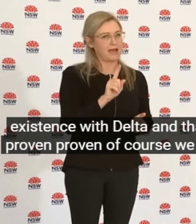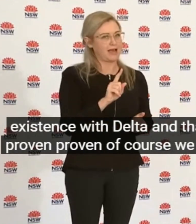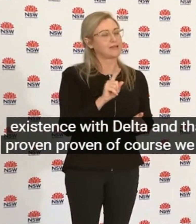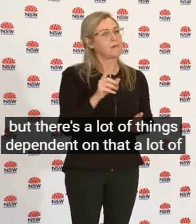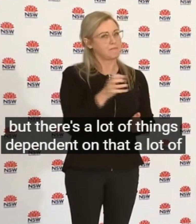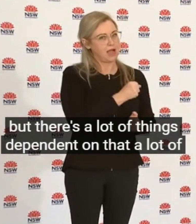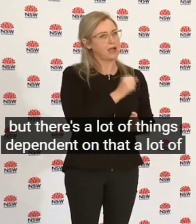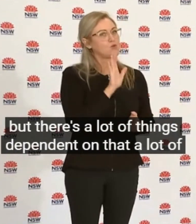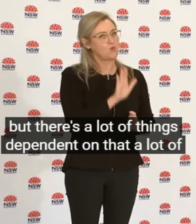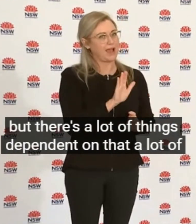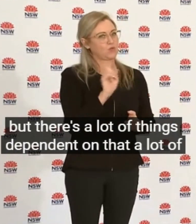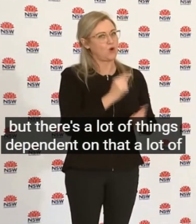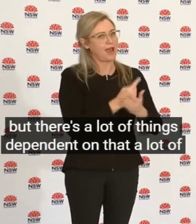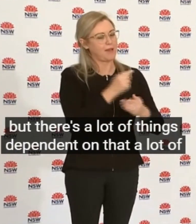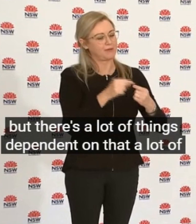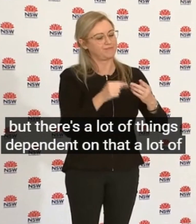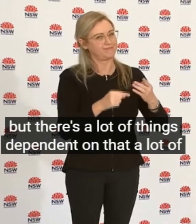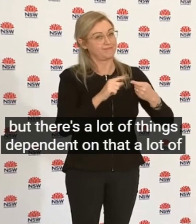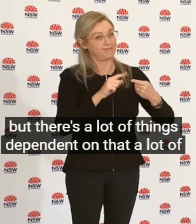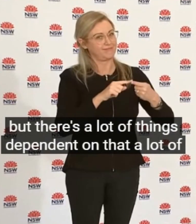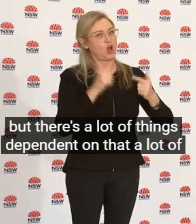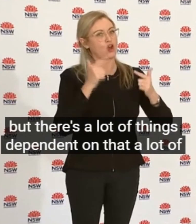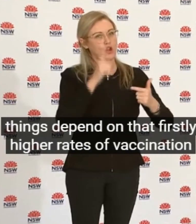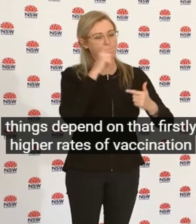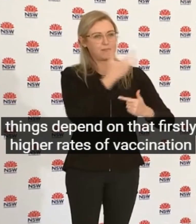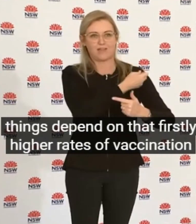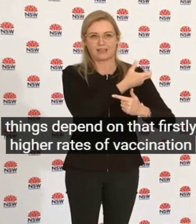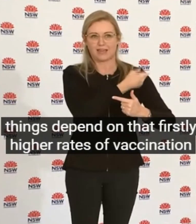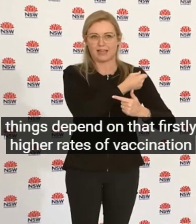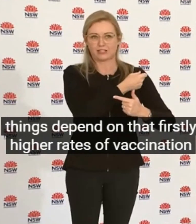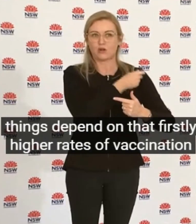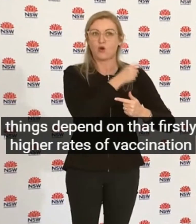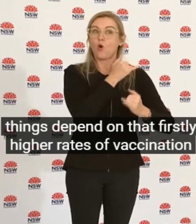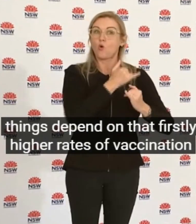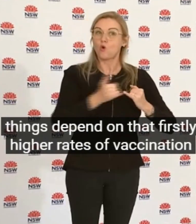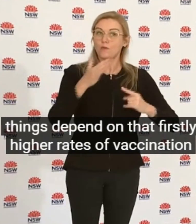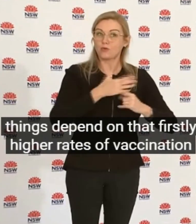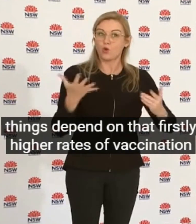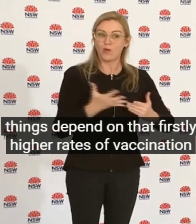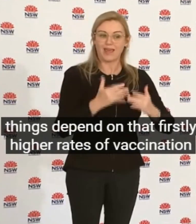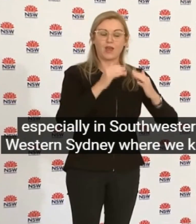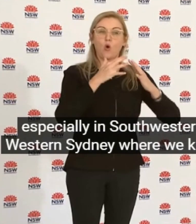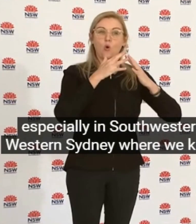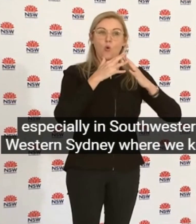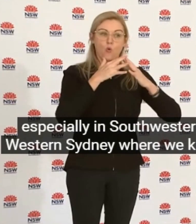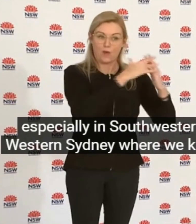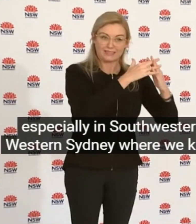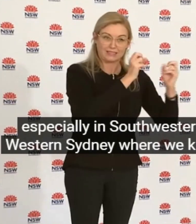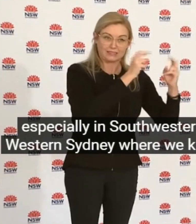Firstly, higher rates of vaccination, especially in southwestern and western Sydney, where we know the virus is particularly